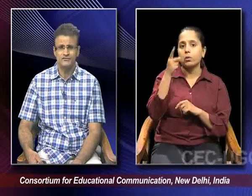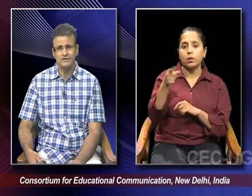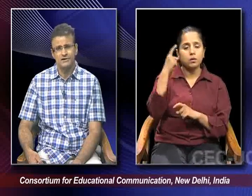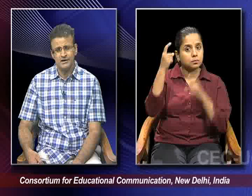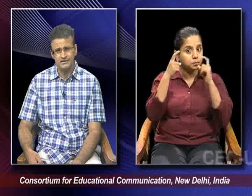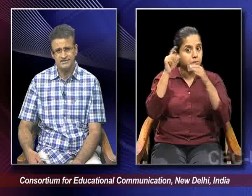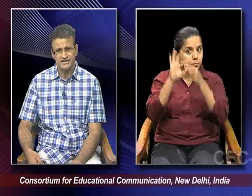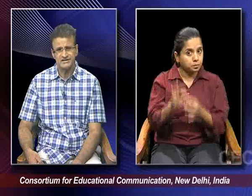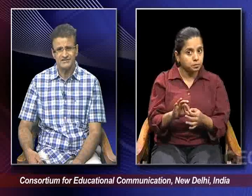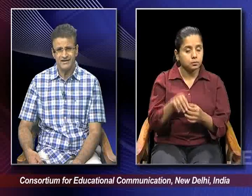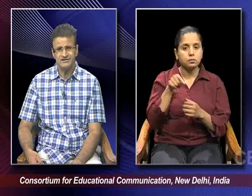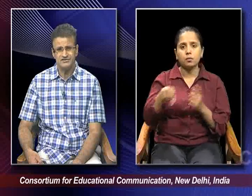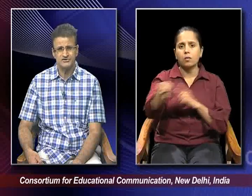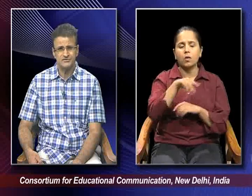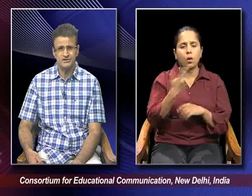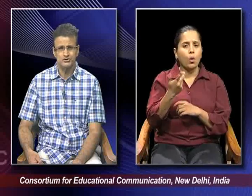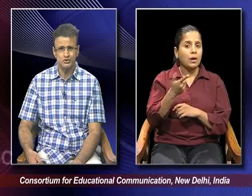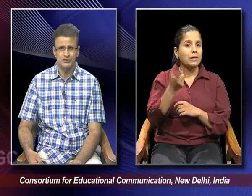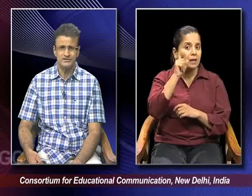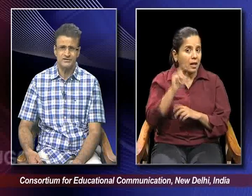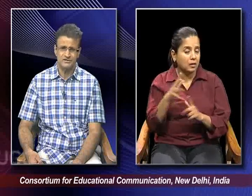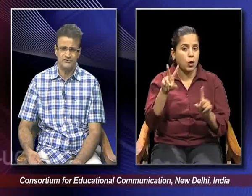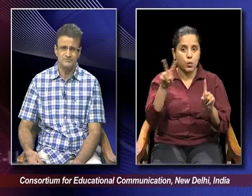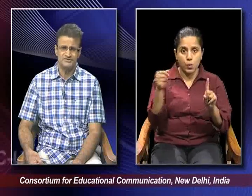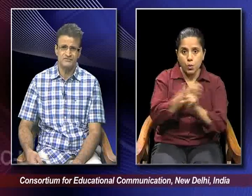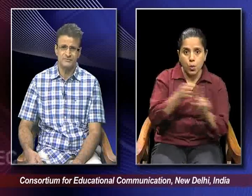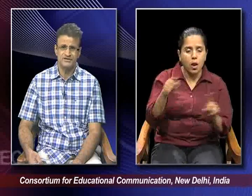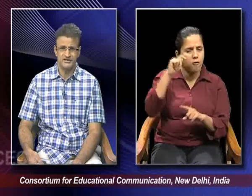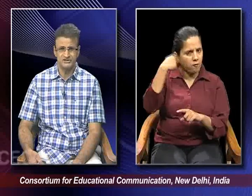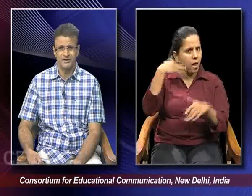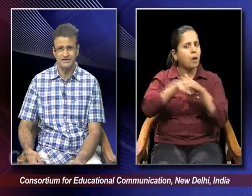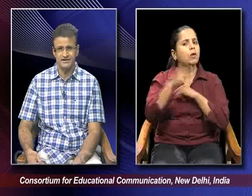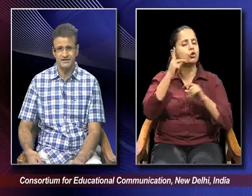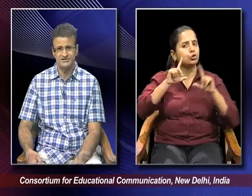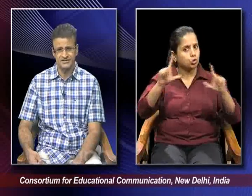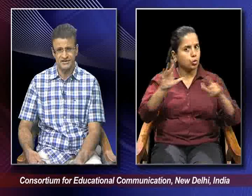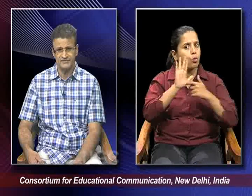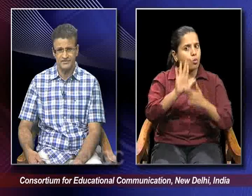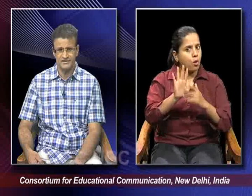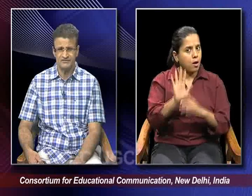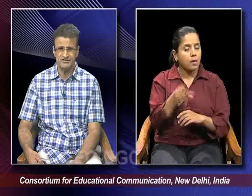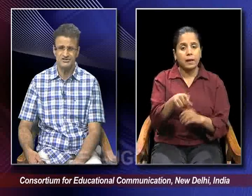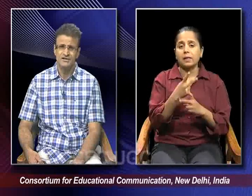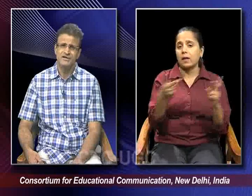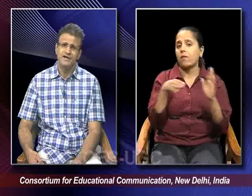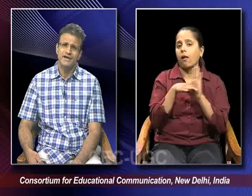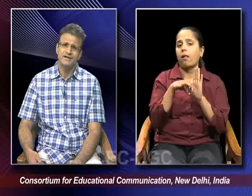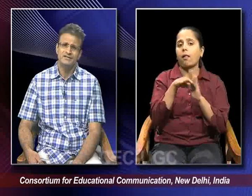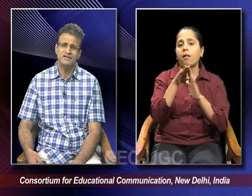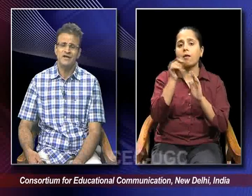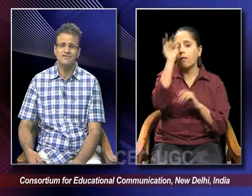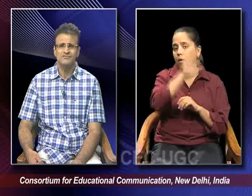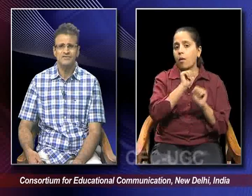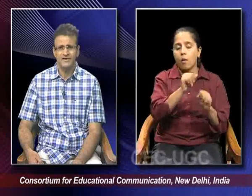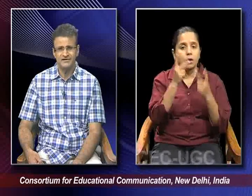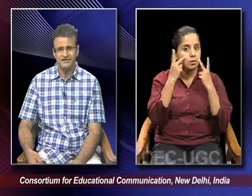of the sex and violence which were being shown in the films, they were being raised by the Indians at different levels. And